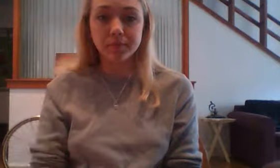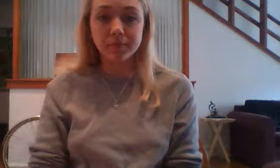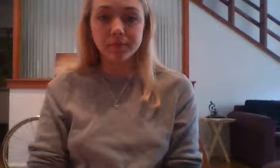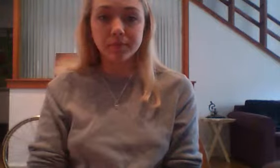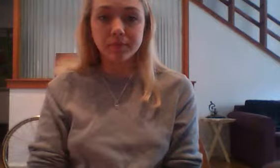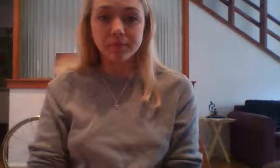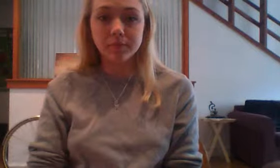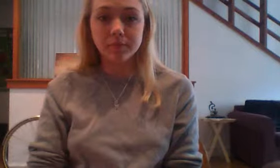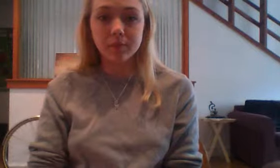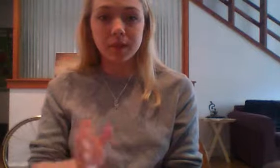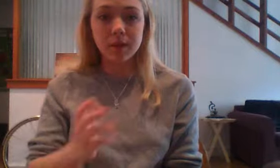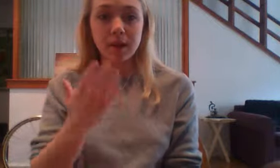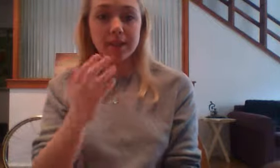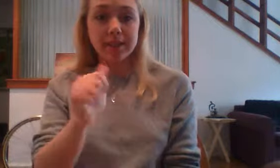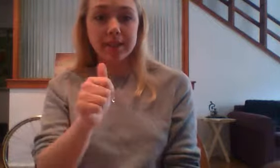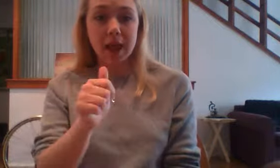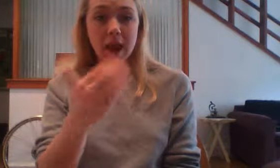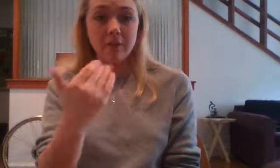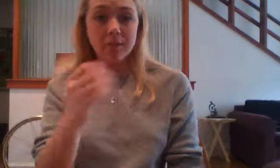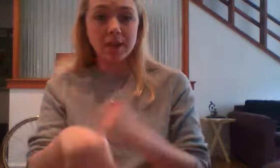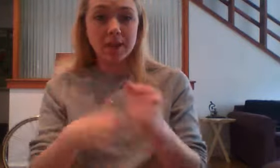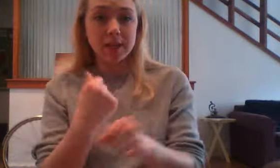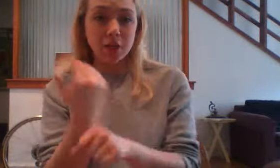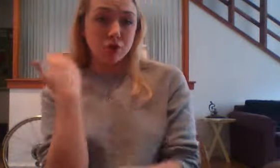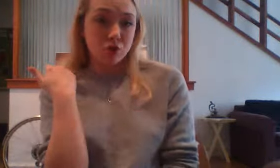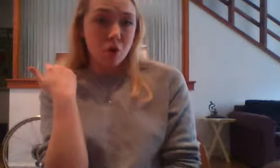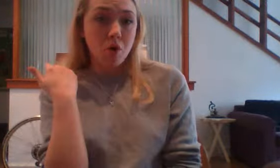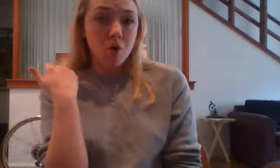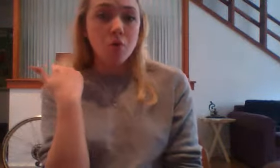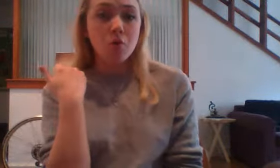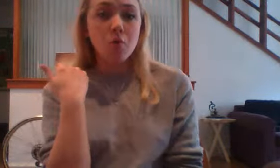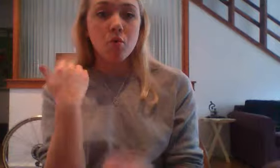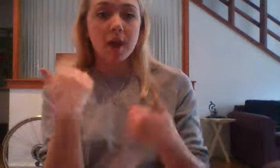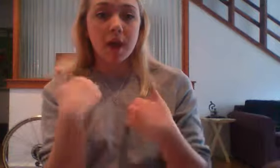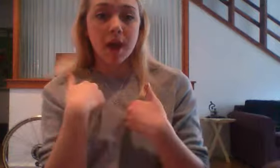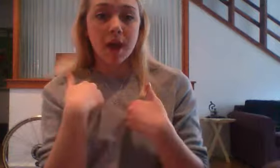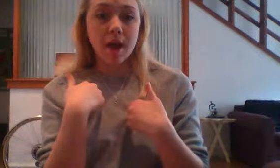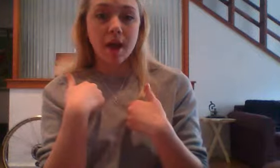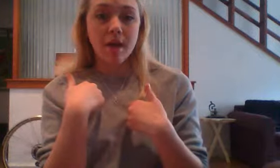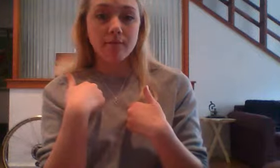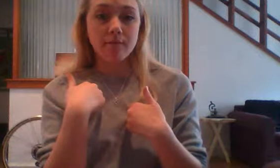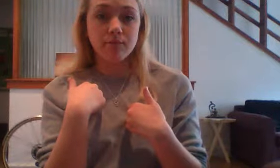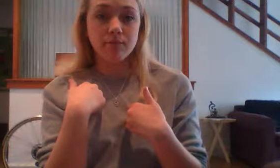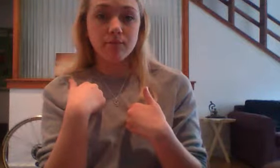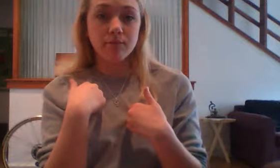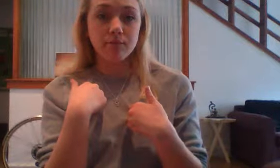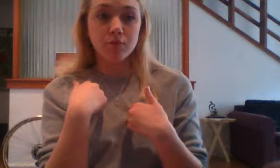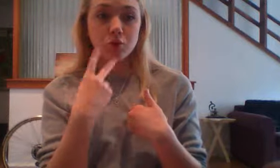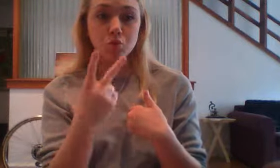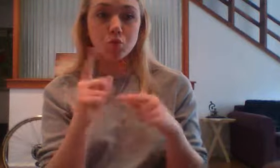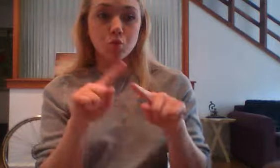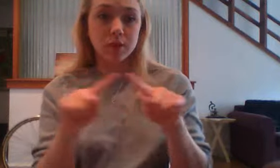website. They would design the front website for everybody to access to use their vision, and they would design a text-only website for blind